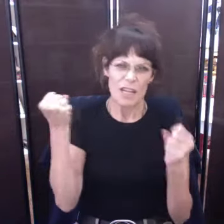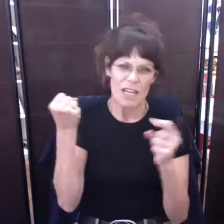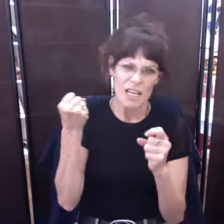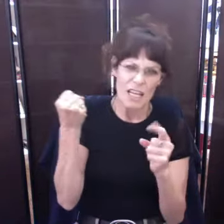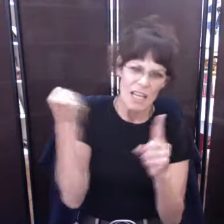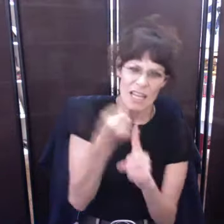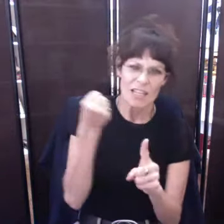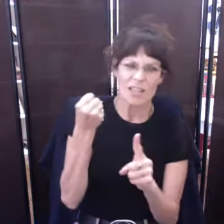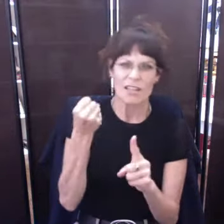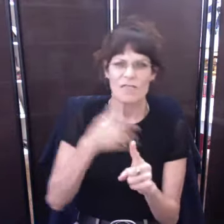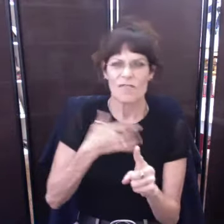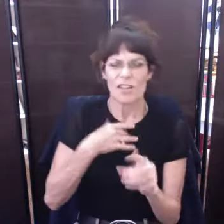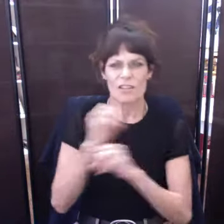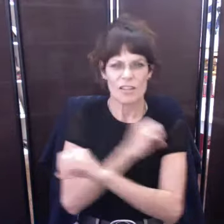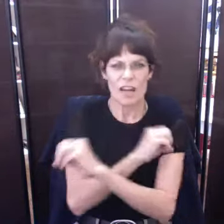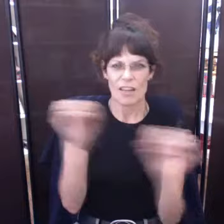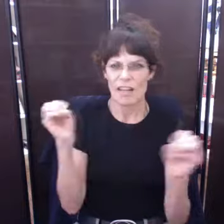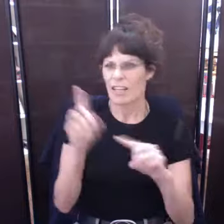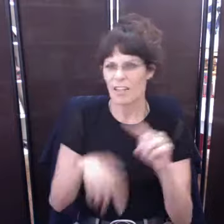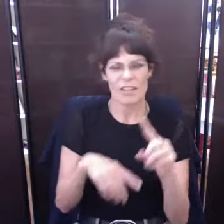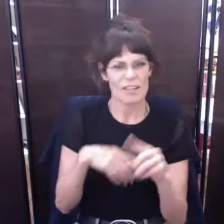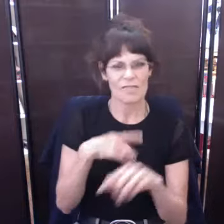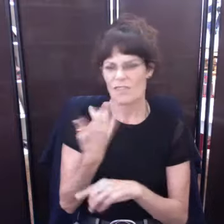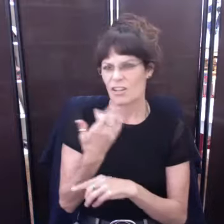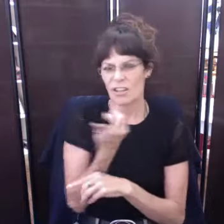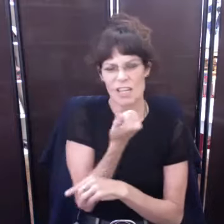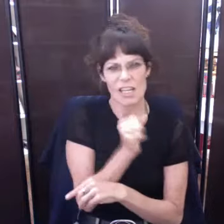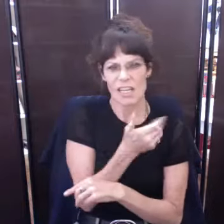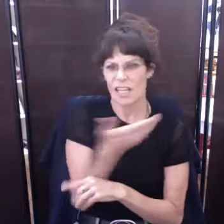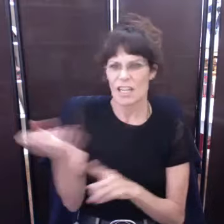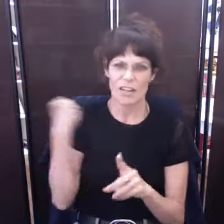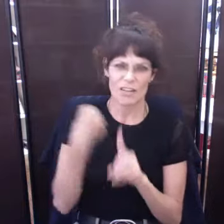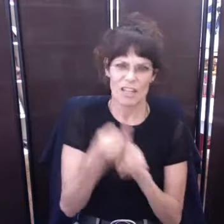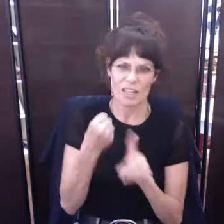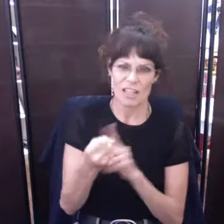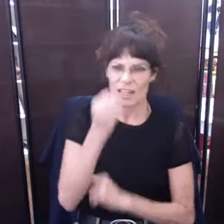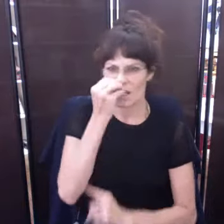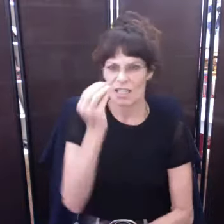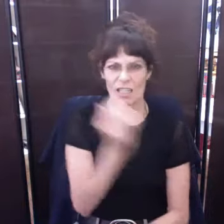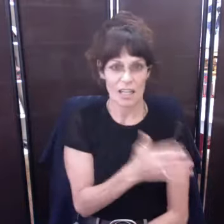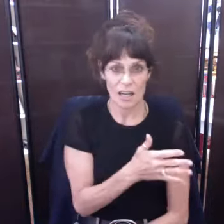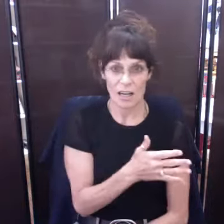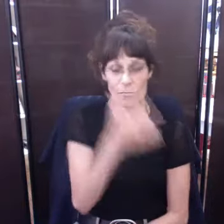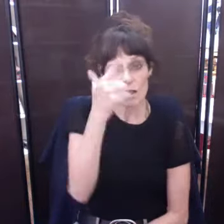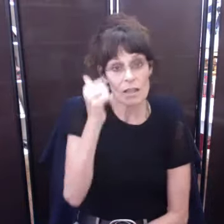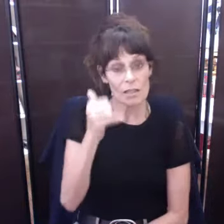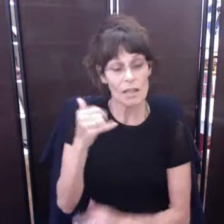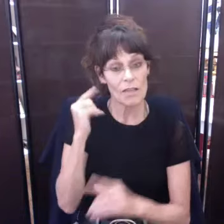at the point I was in, I couldn't feel them, and I couldn't feel the hits, and I didn't really care. Because at that point, just like